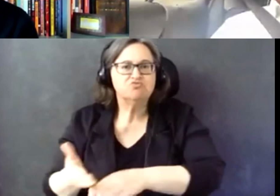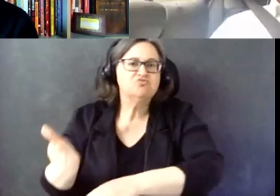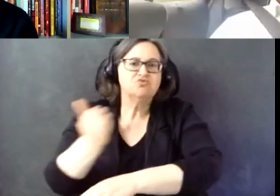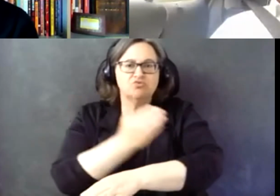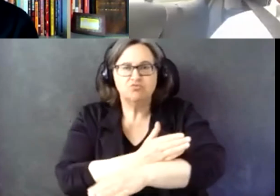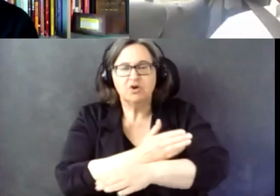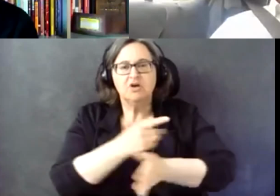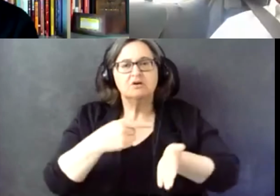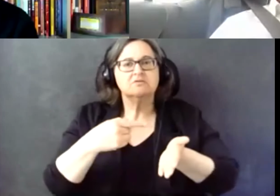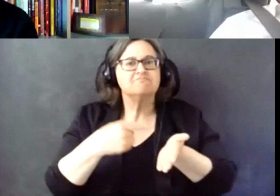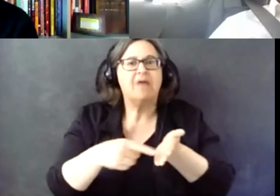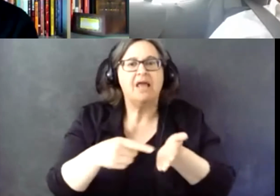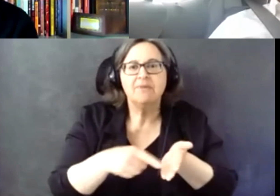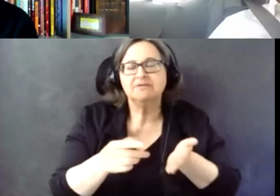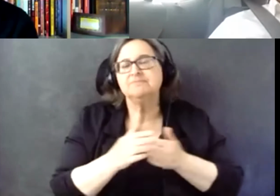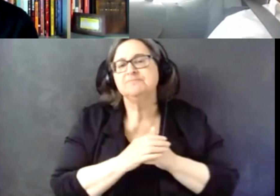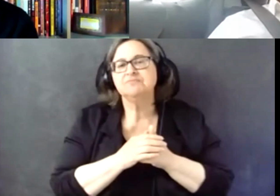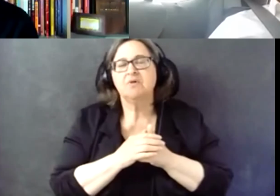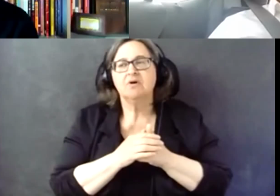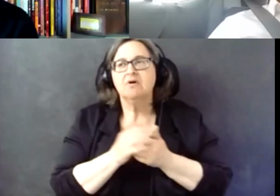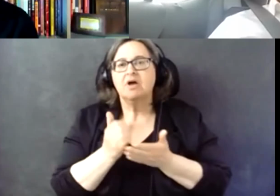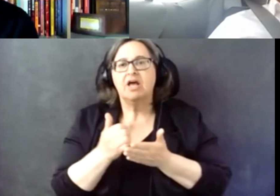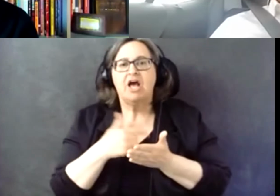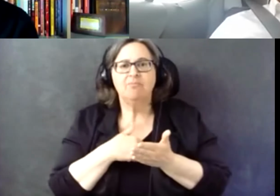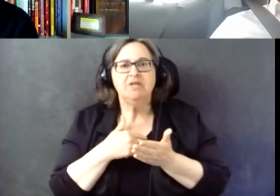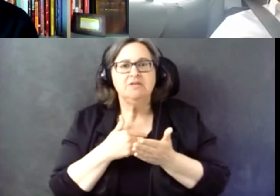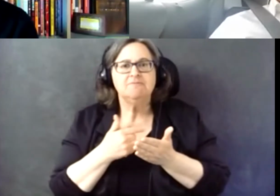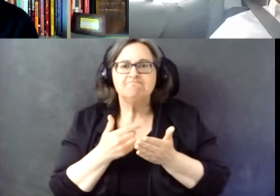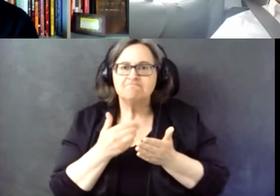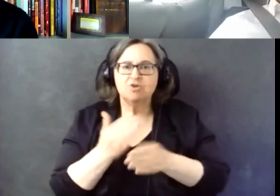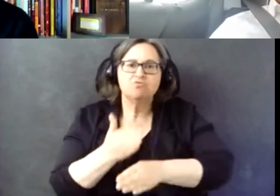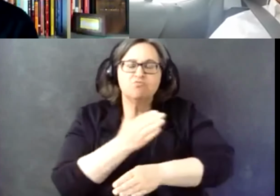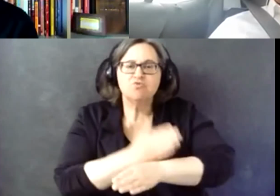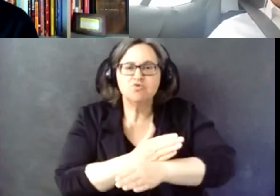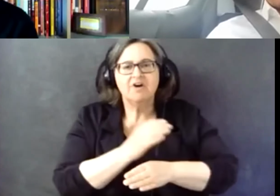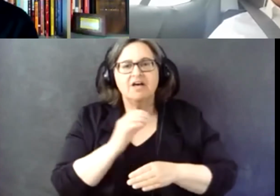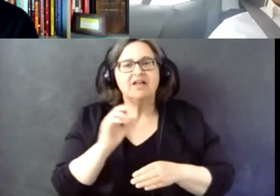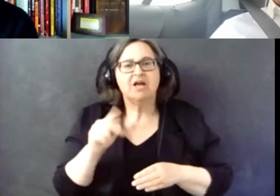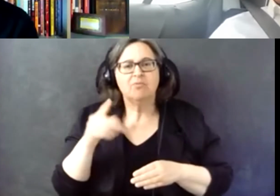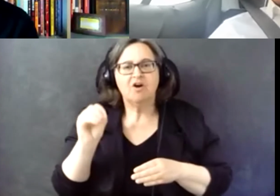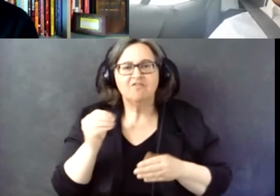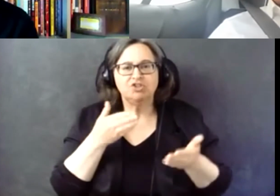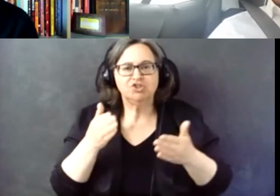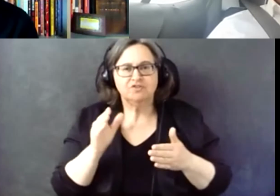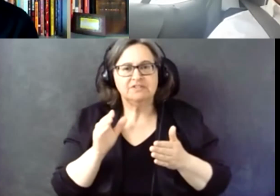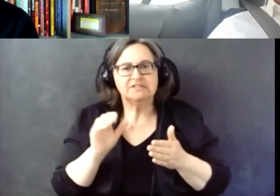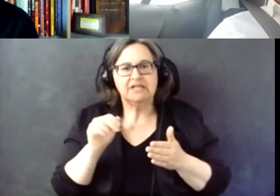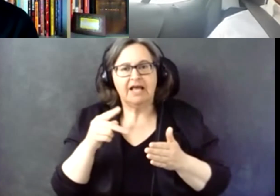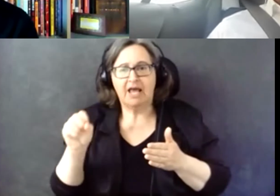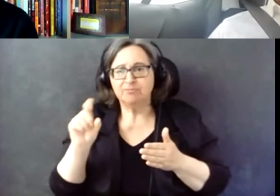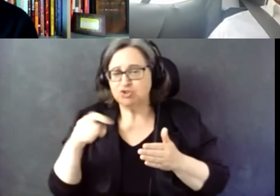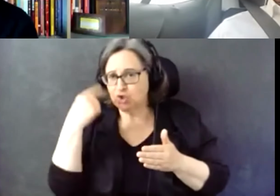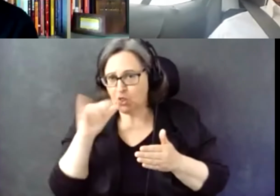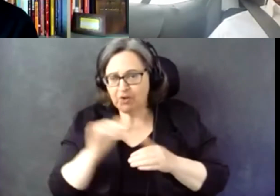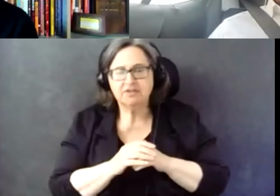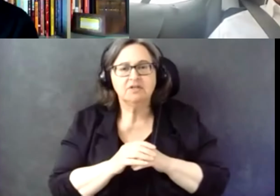payment help me build out what my non-profit service apps should look like and how do we get it right help me to